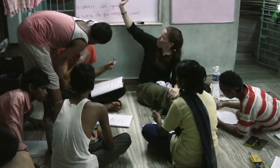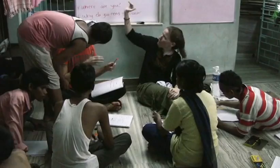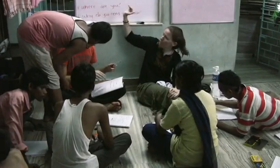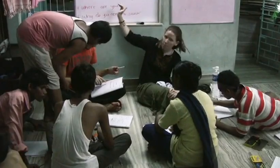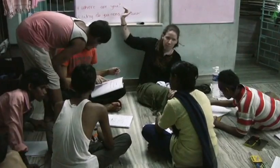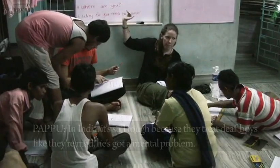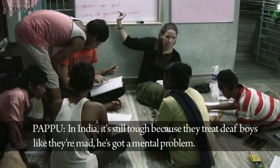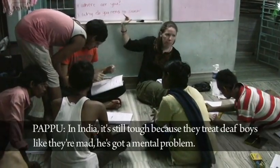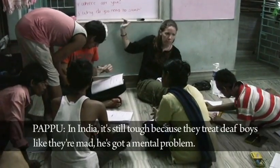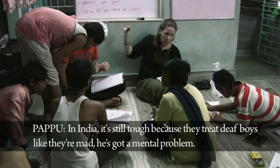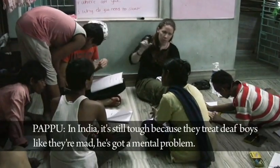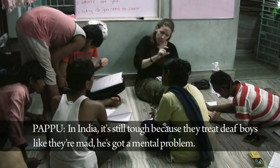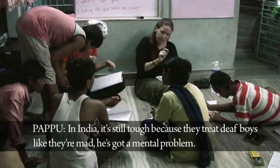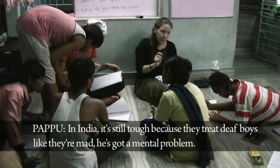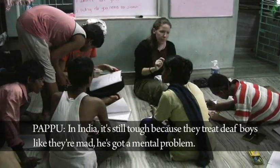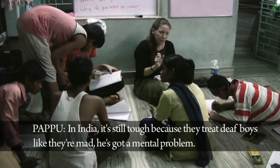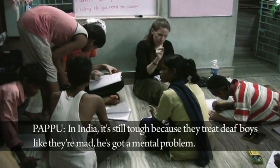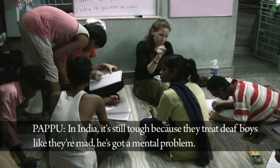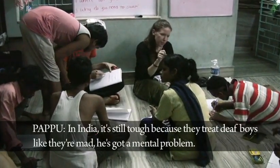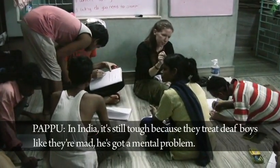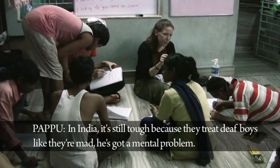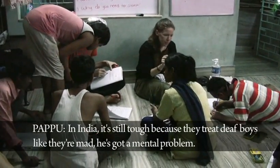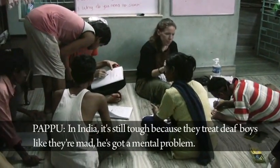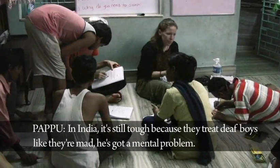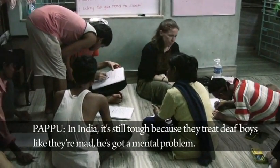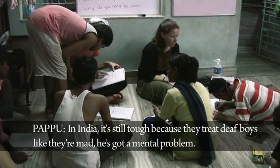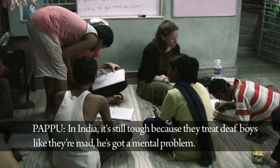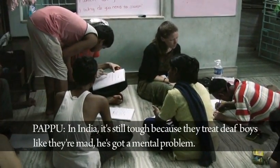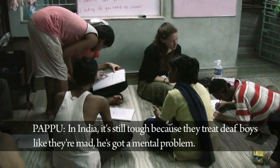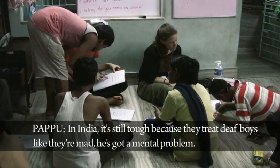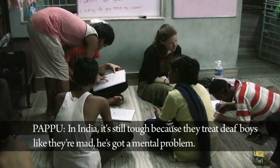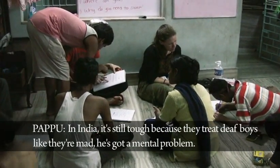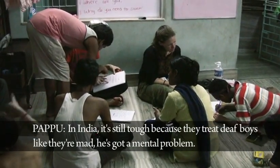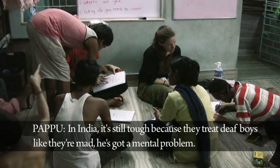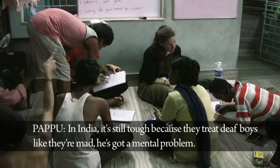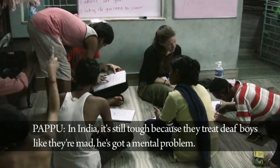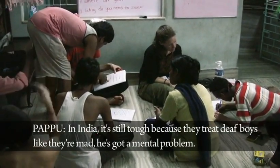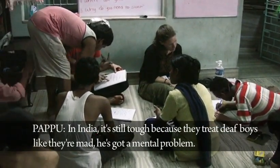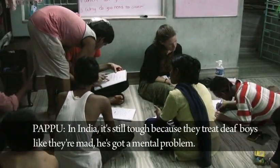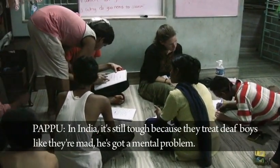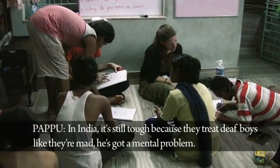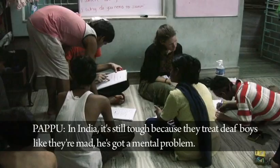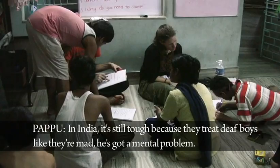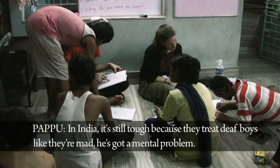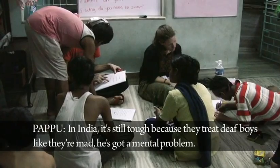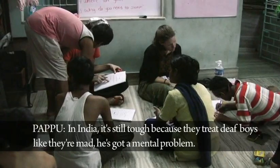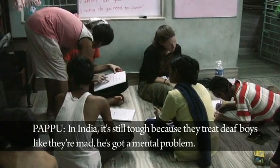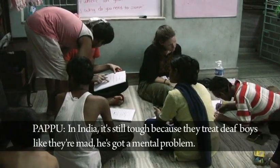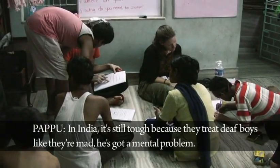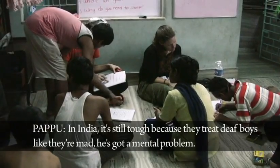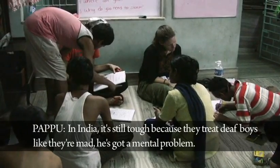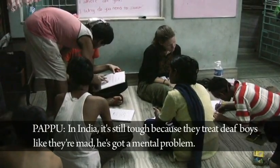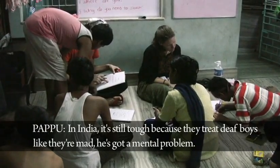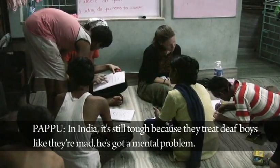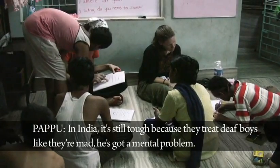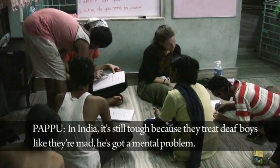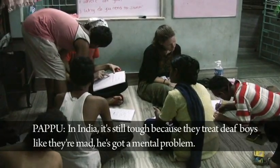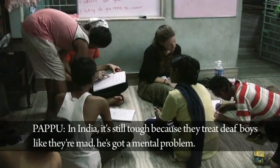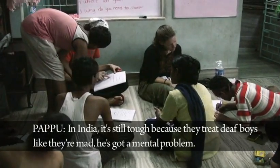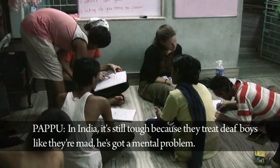In India, it's still tough because I'm actually from the village side, and there, if any deaf boy is there, they treat like